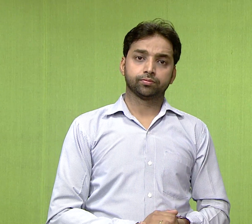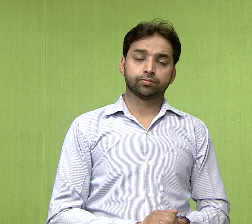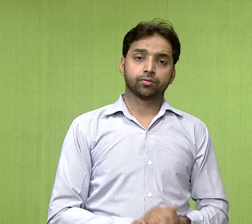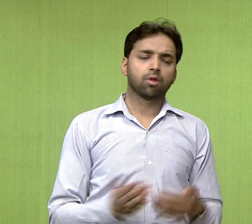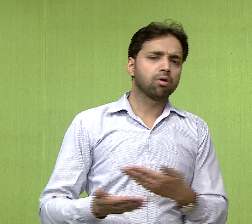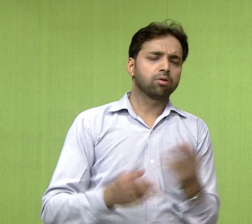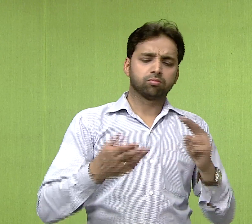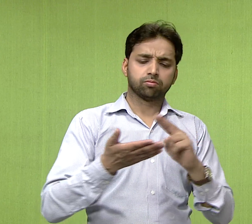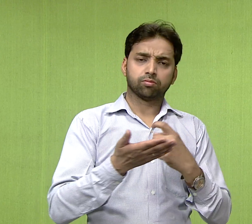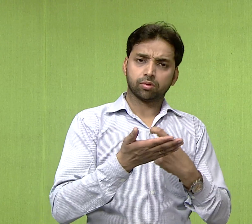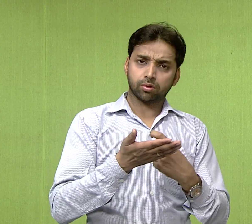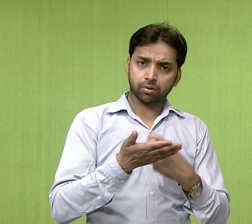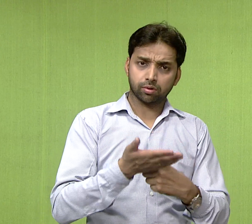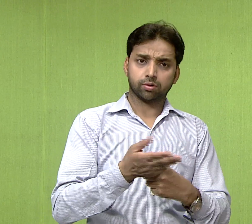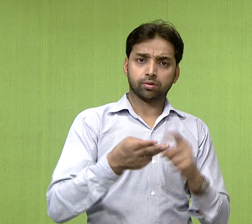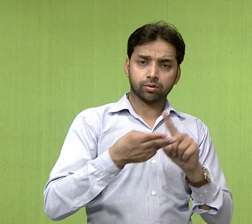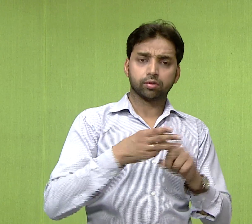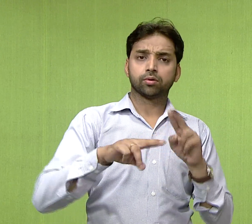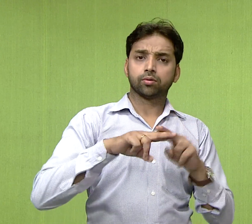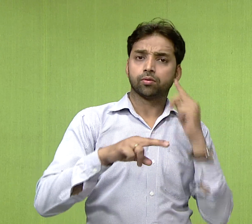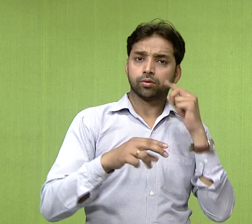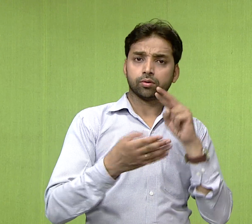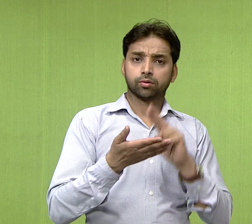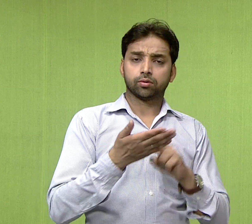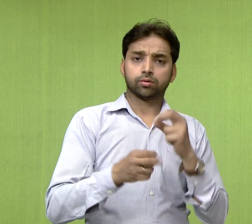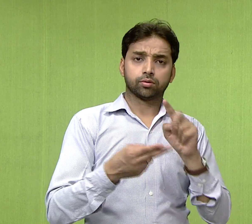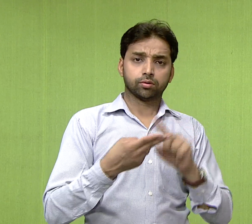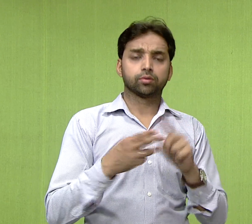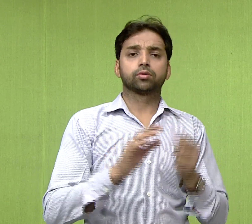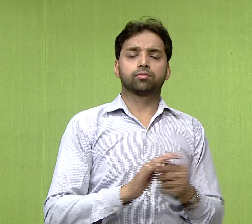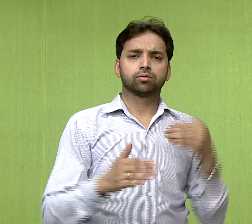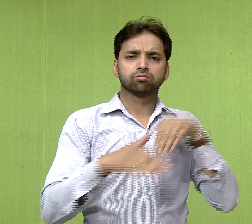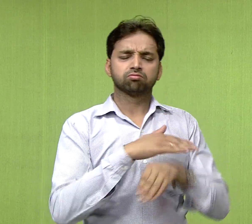By refine, we means when we improve our things